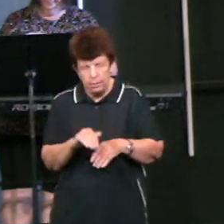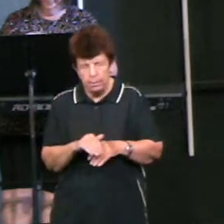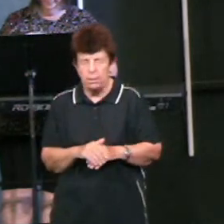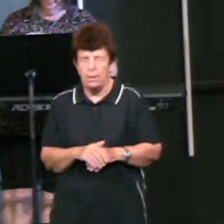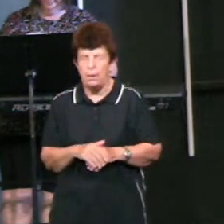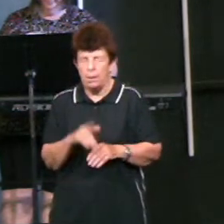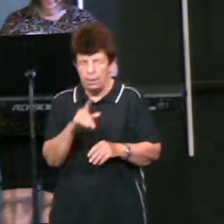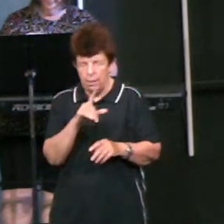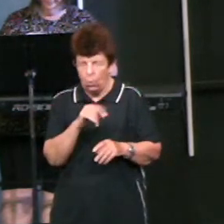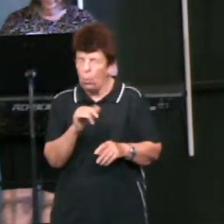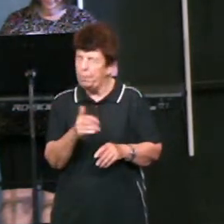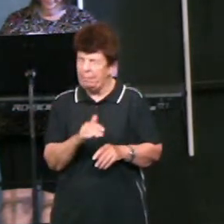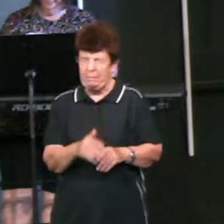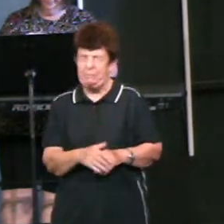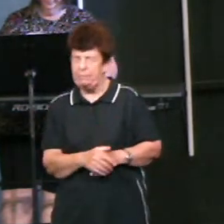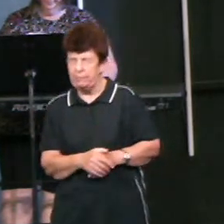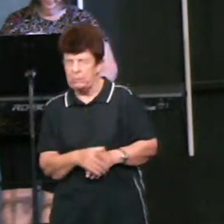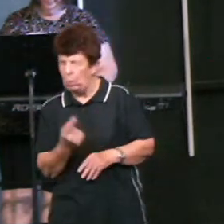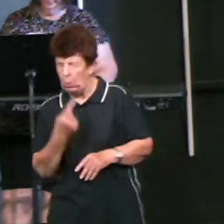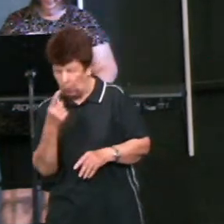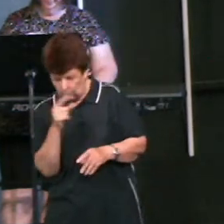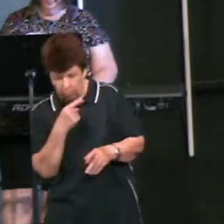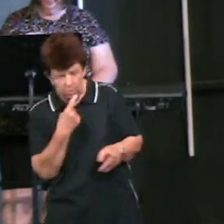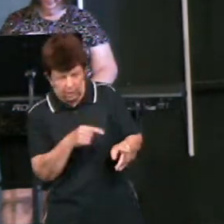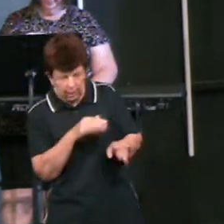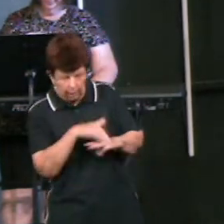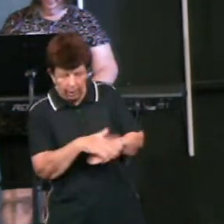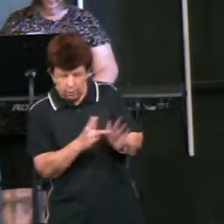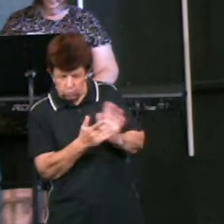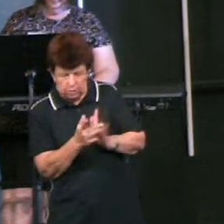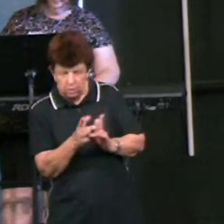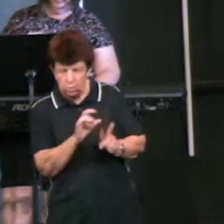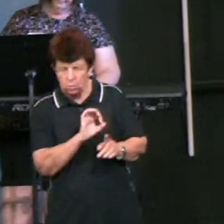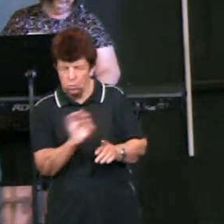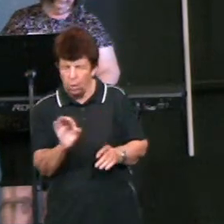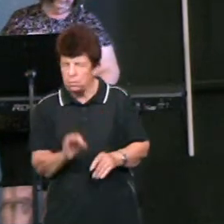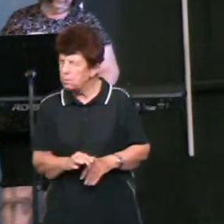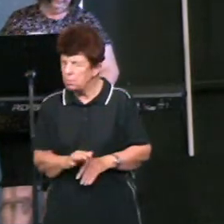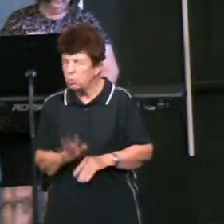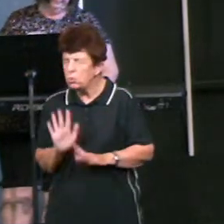any selection that we have about who we will tell the good news to?